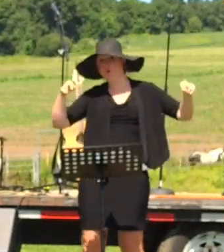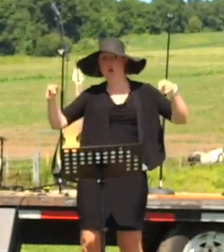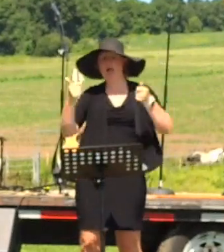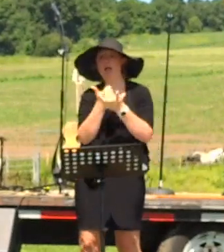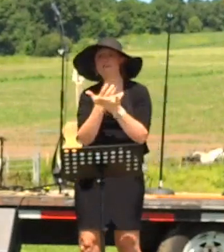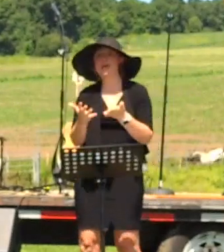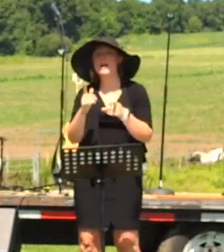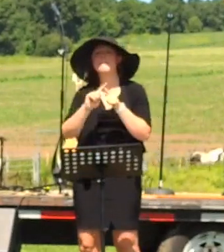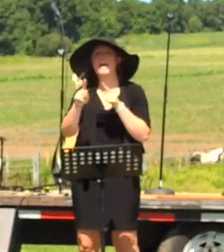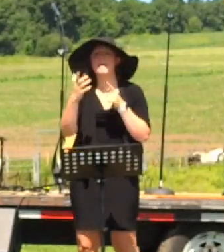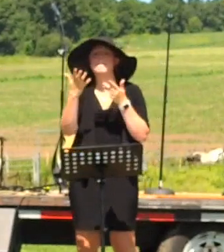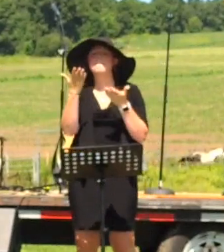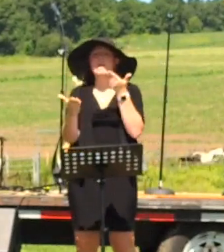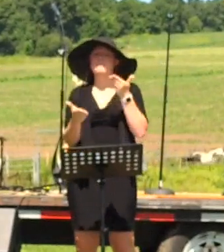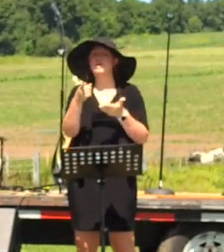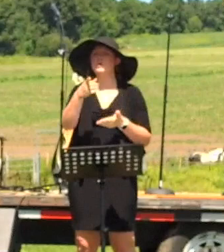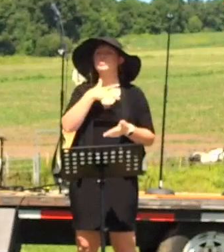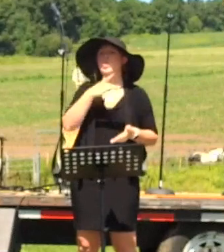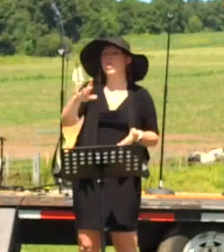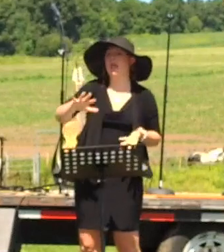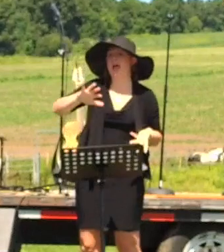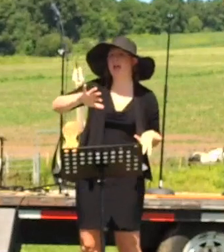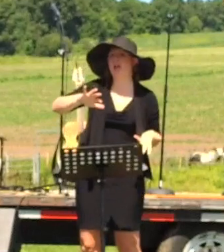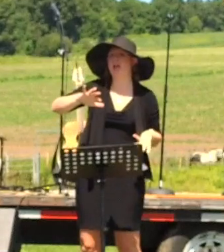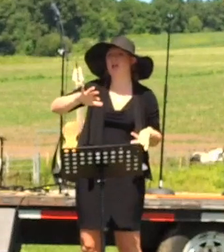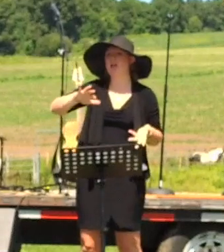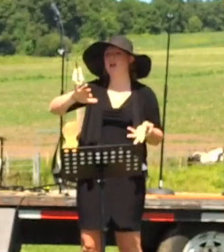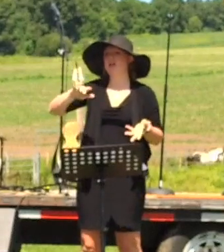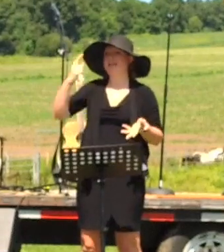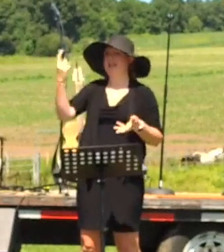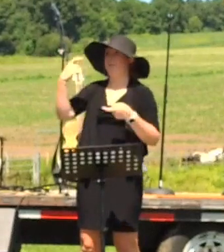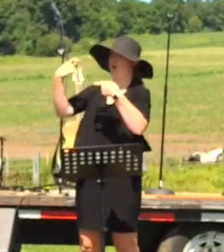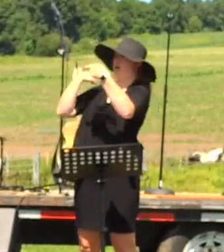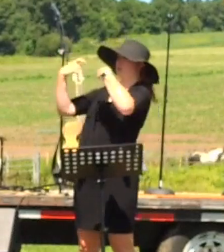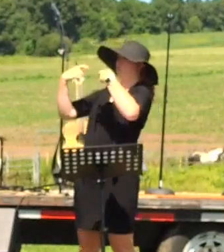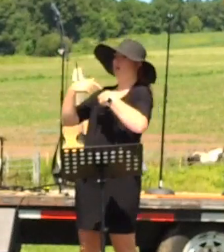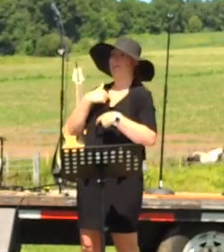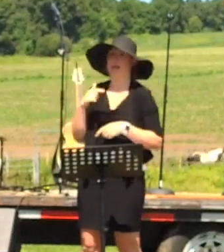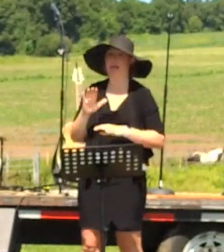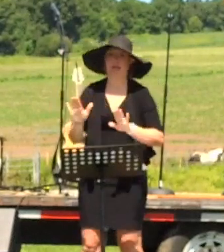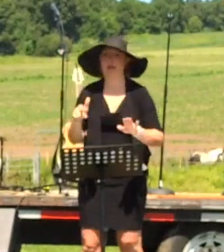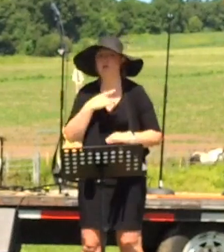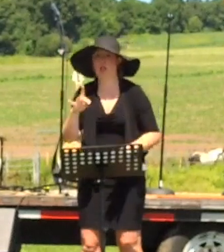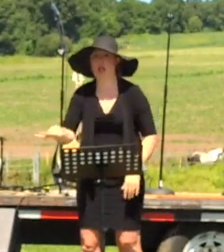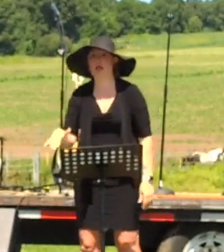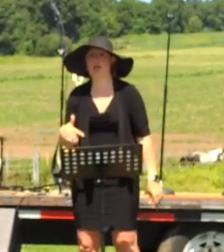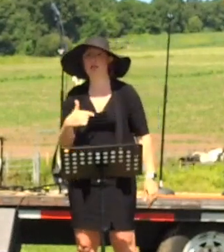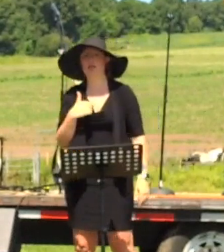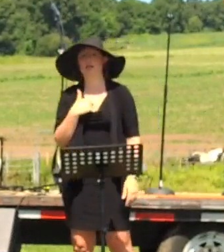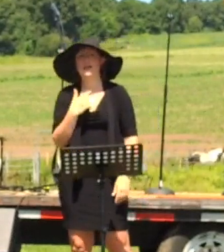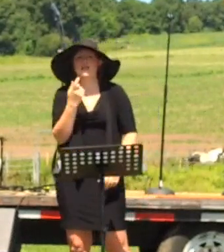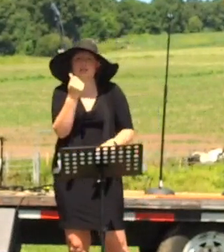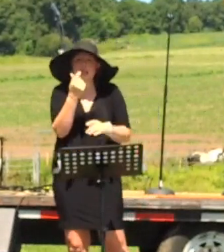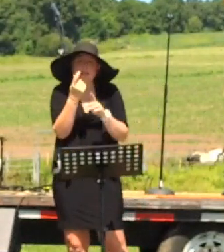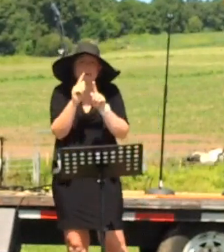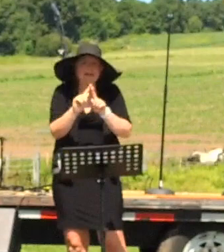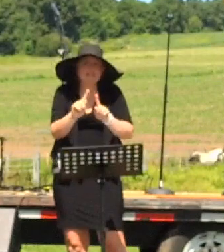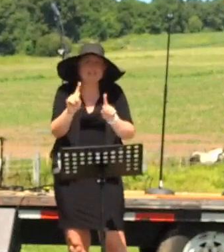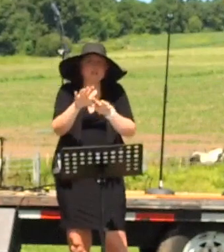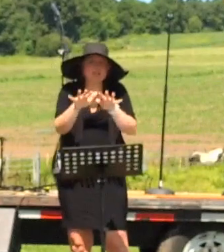but I think you probably don't like to be controlled, okay? And there is a slight distinction between those